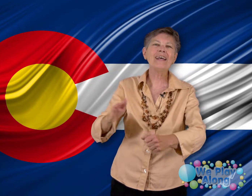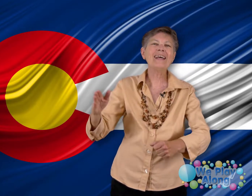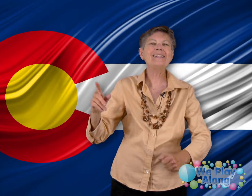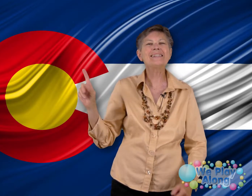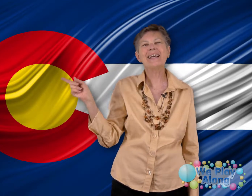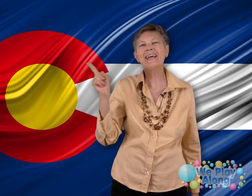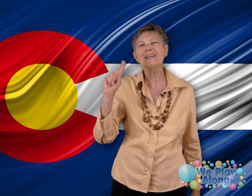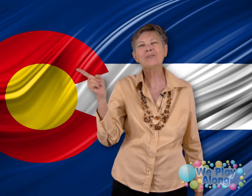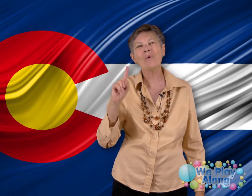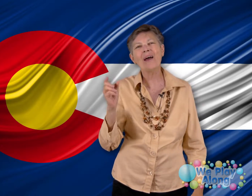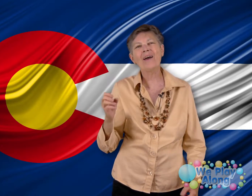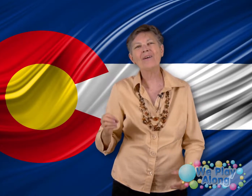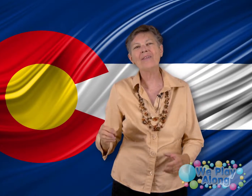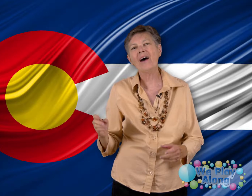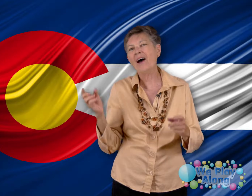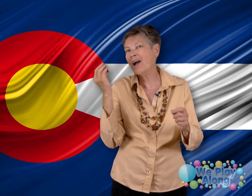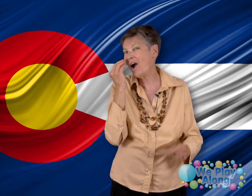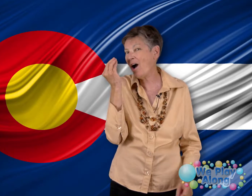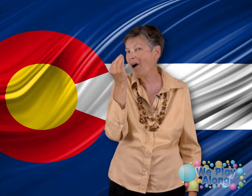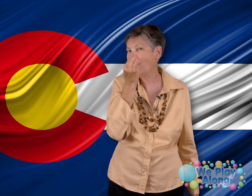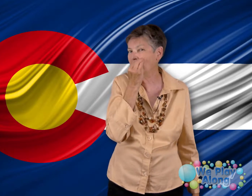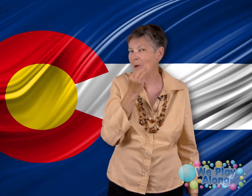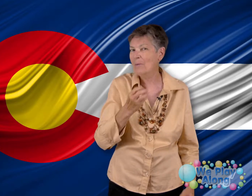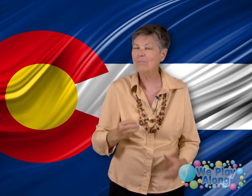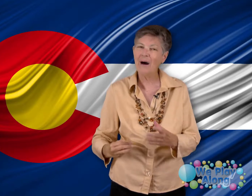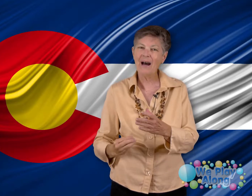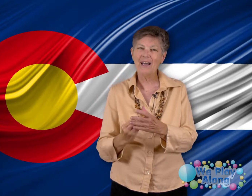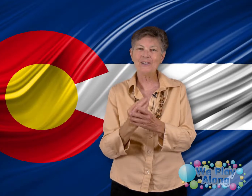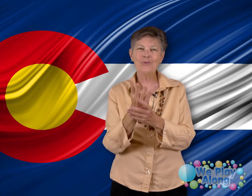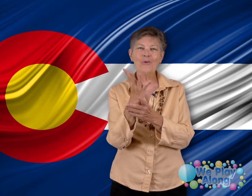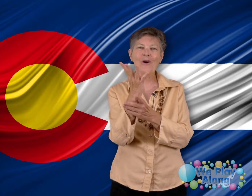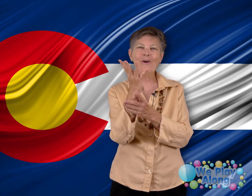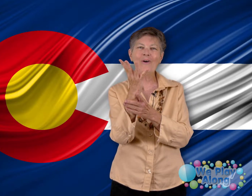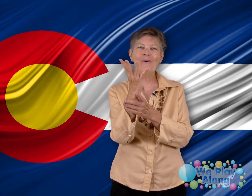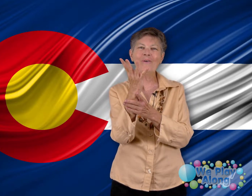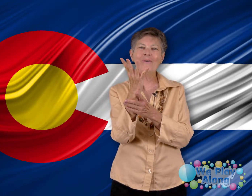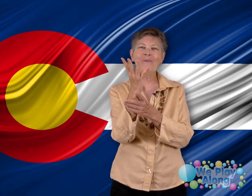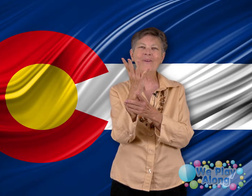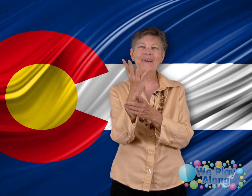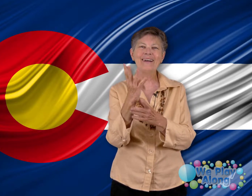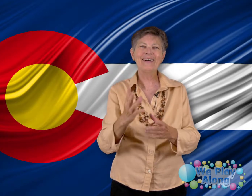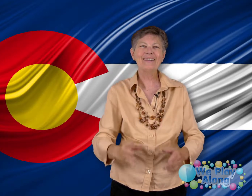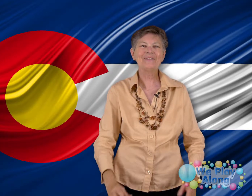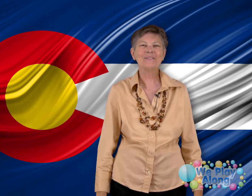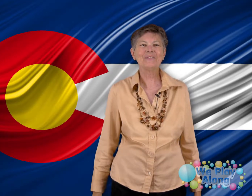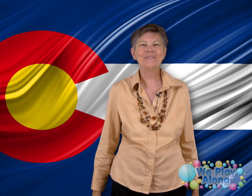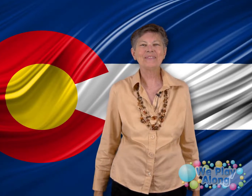softly sings where the columbines grow.